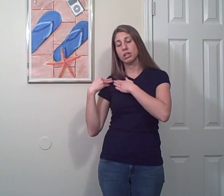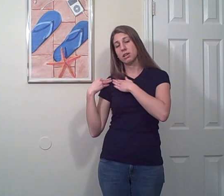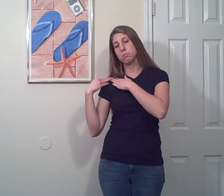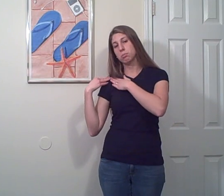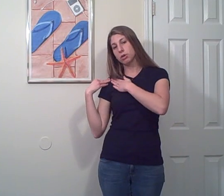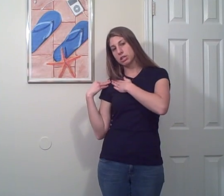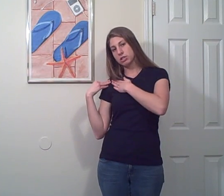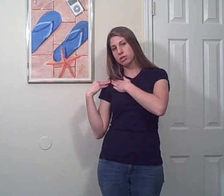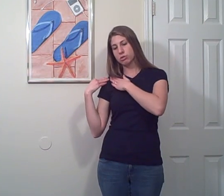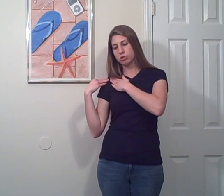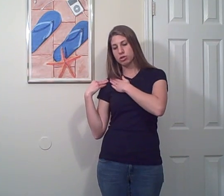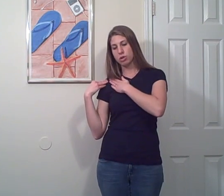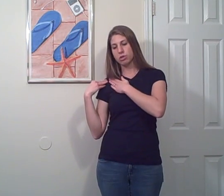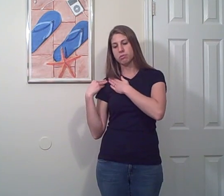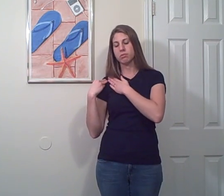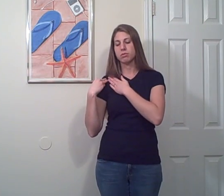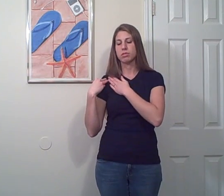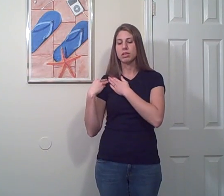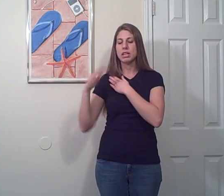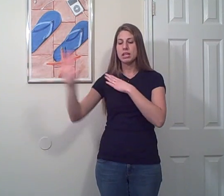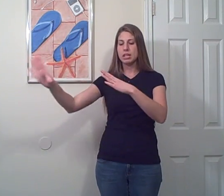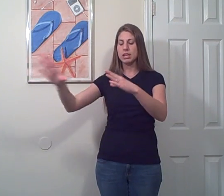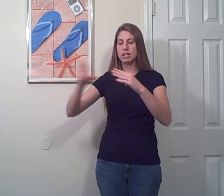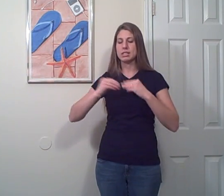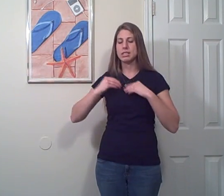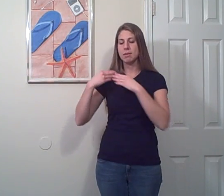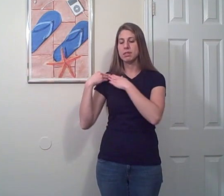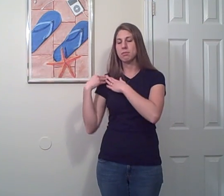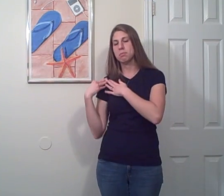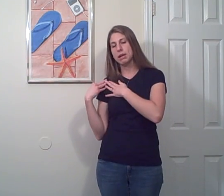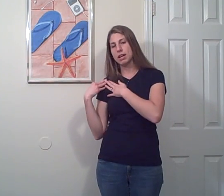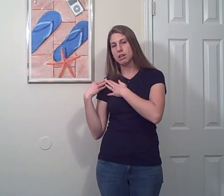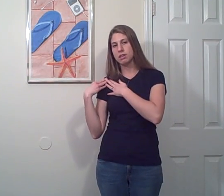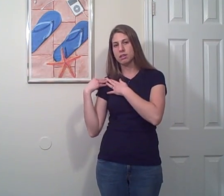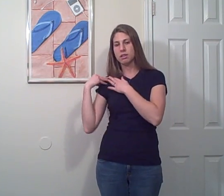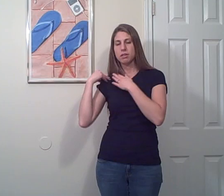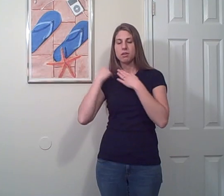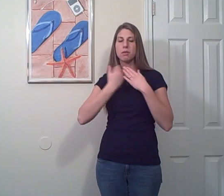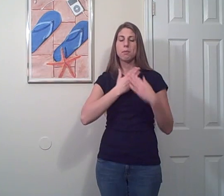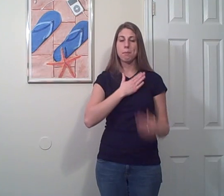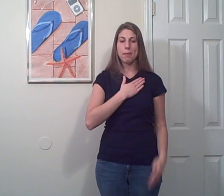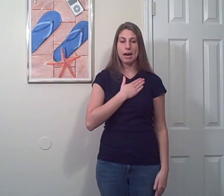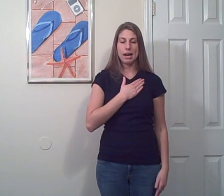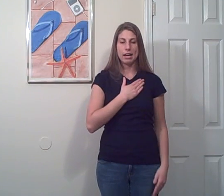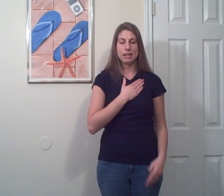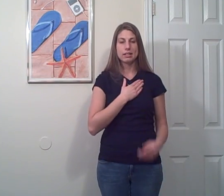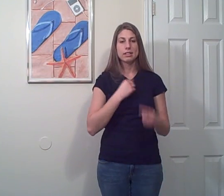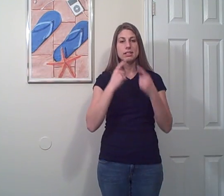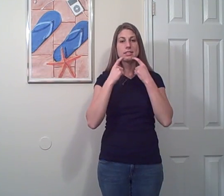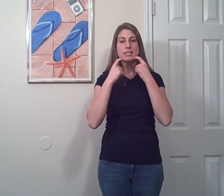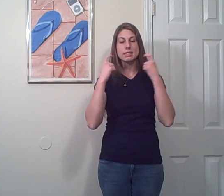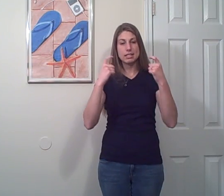carry burdens on your shoulder. He accept and bear my